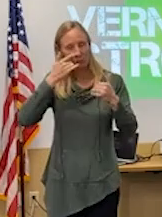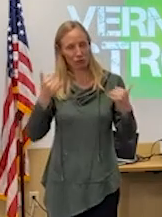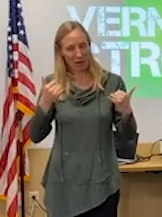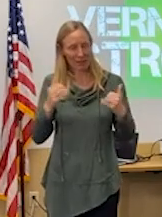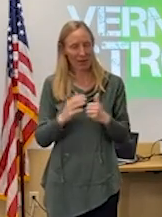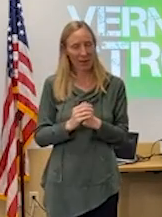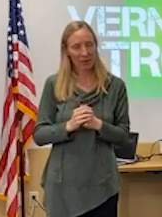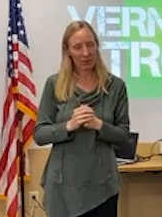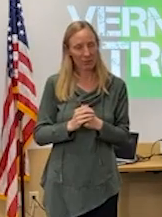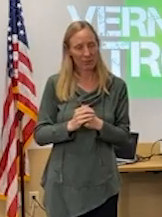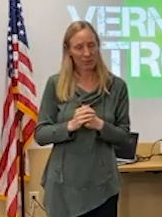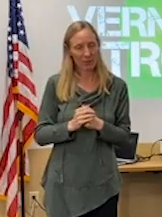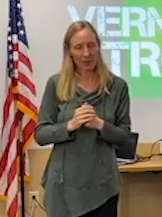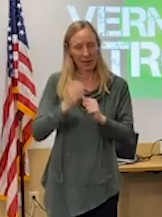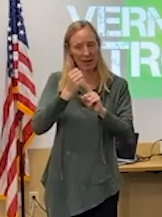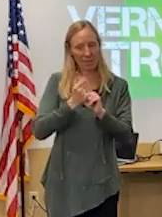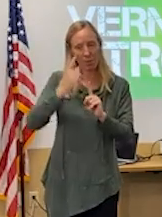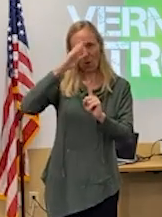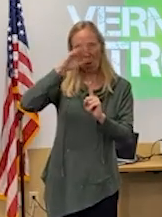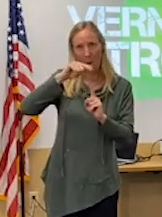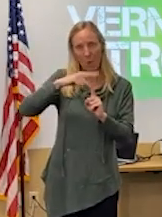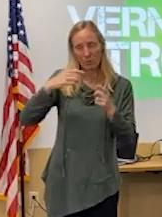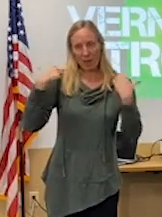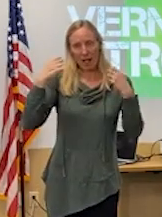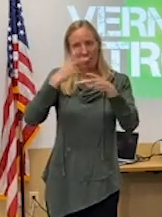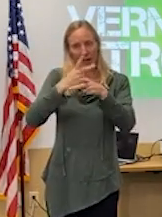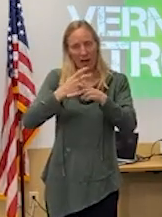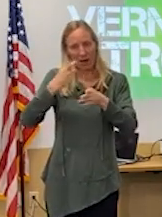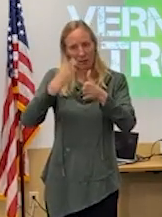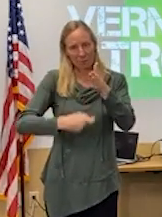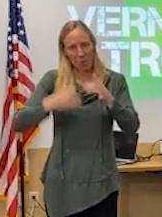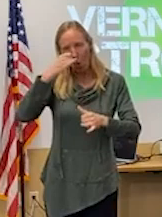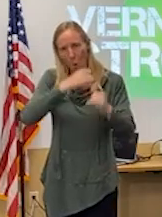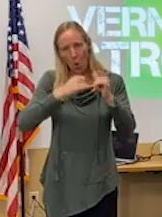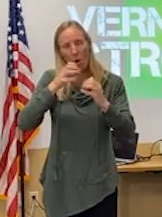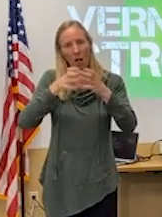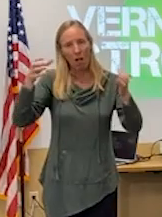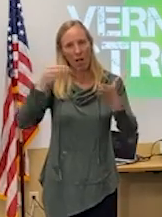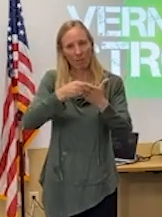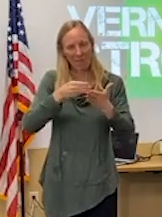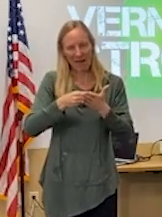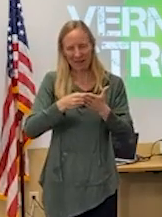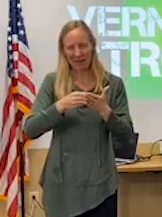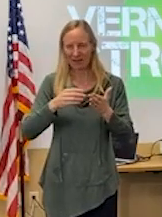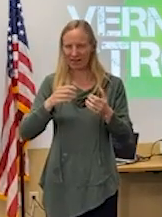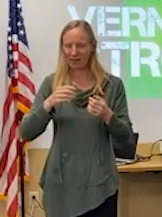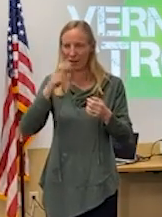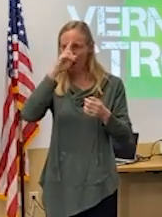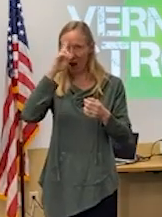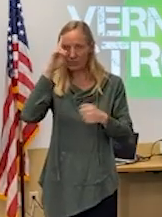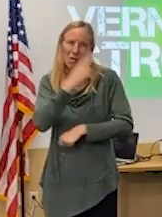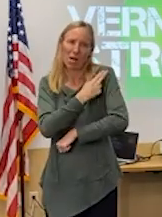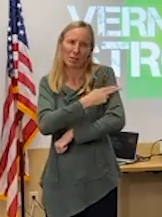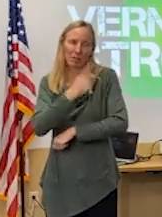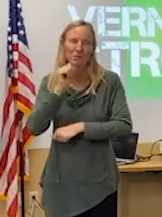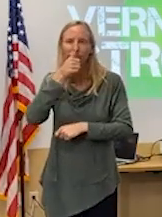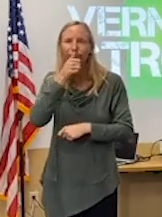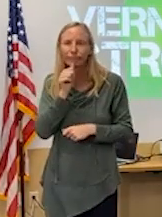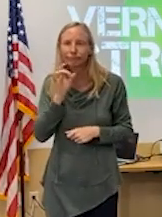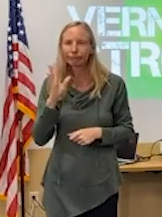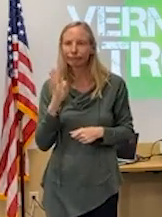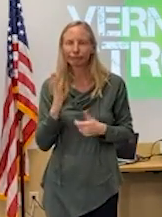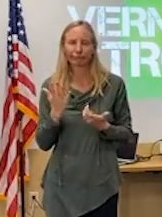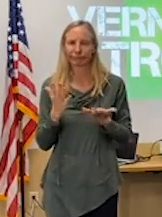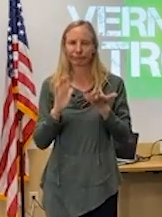knows, it's, healthcare is so expensive, but the hospitals are also suffering. How do you see this? How would you like to see